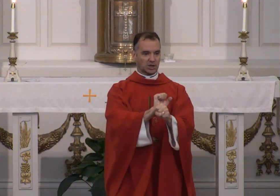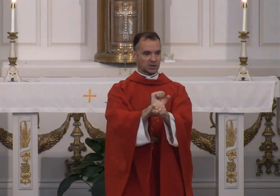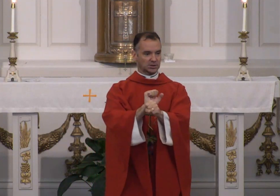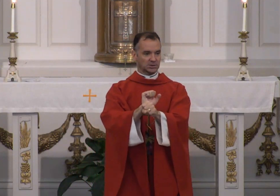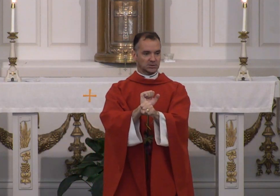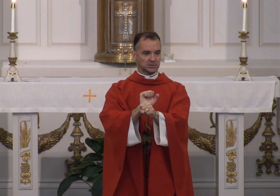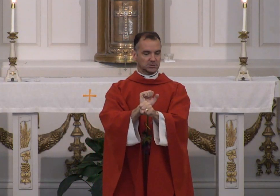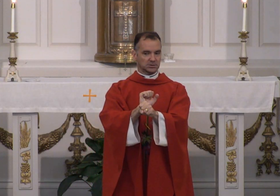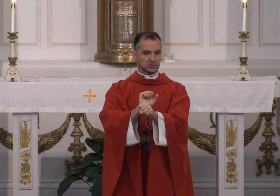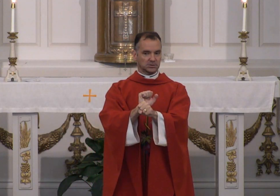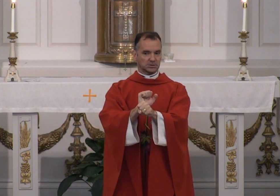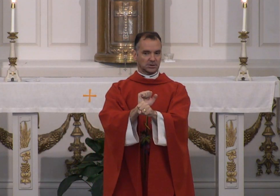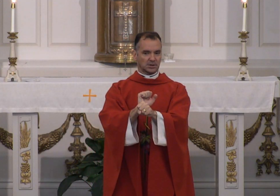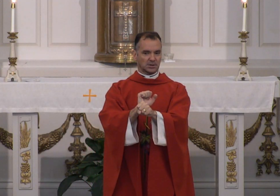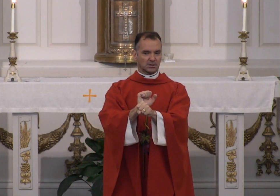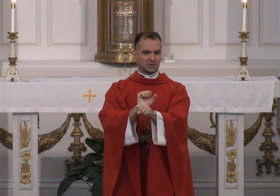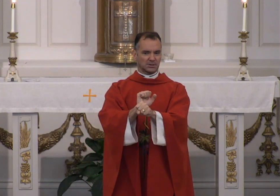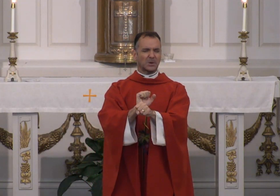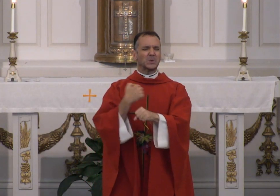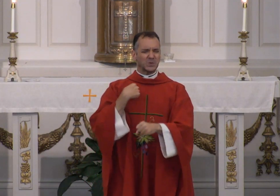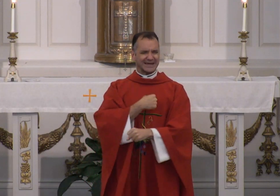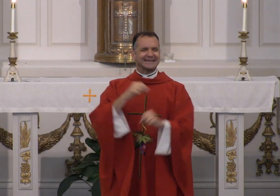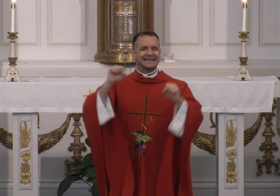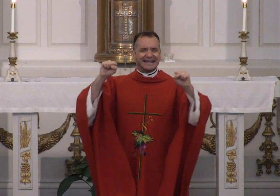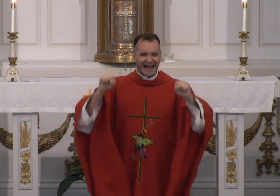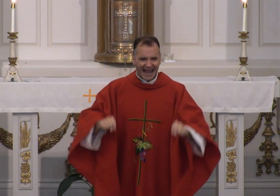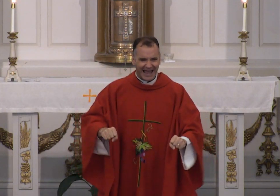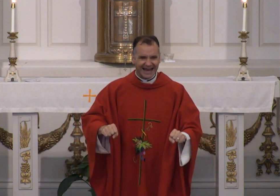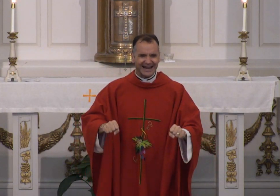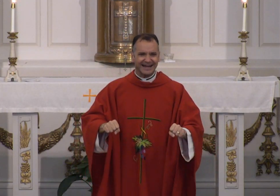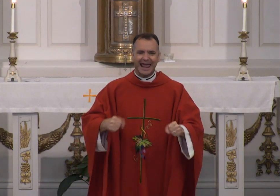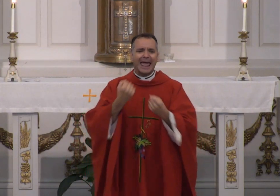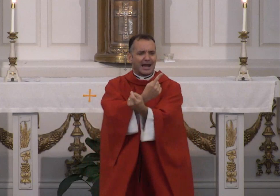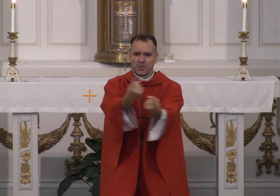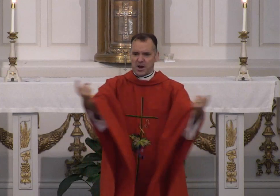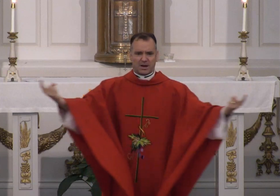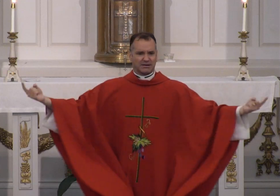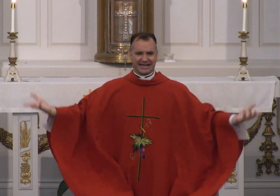Youth Day experience, and it was great to see the Holy Spirit at work among us.